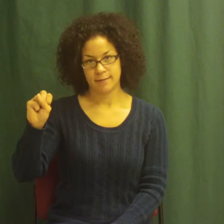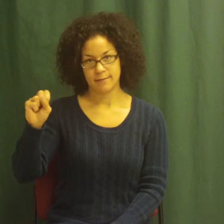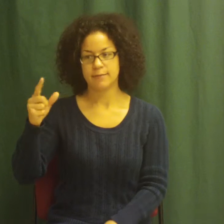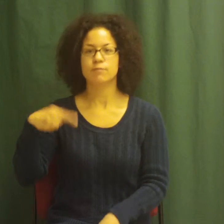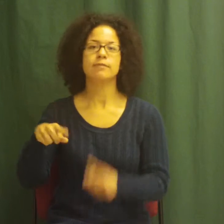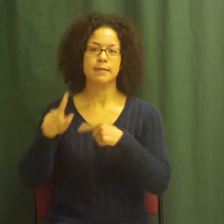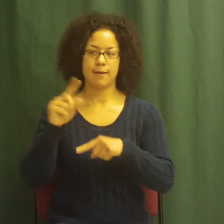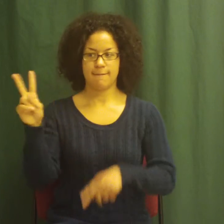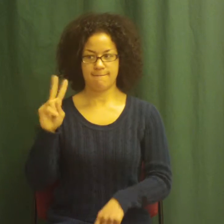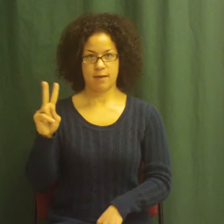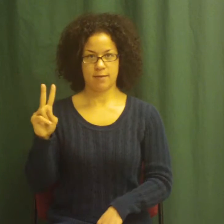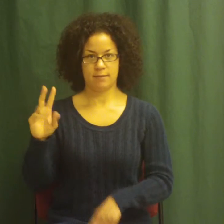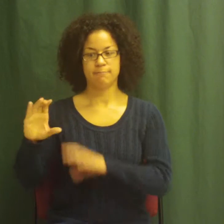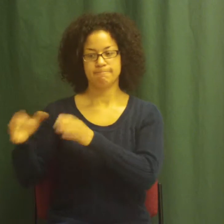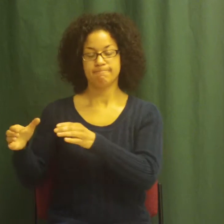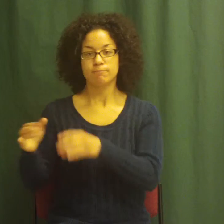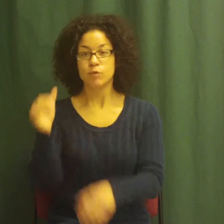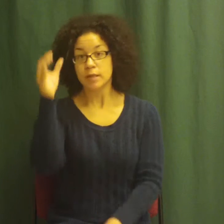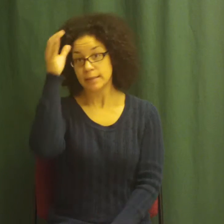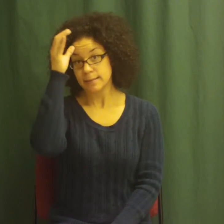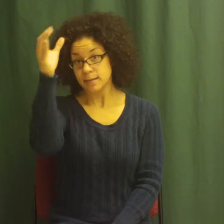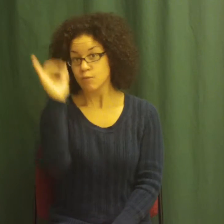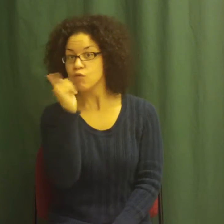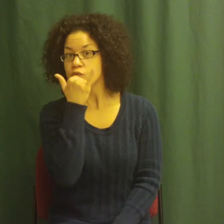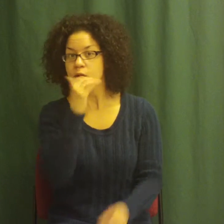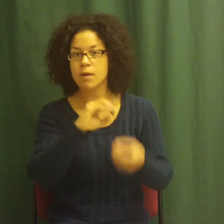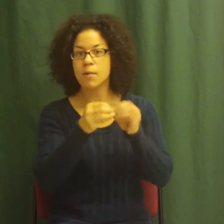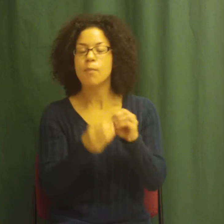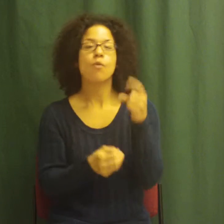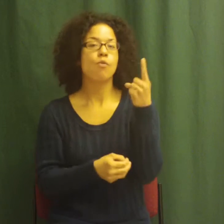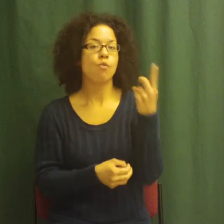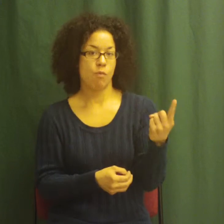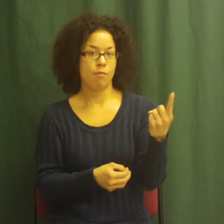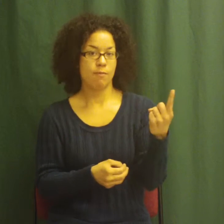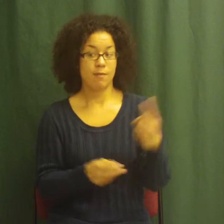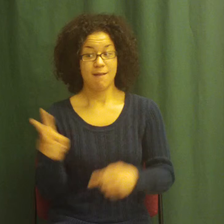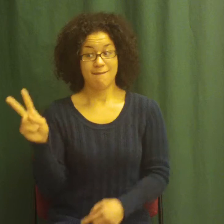Myth number 1. The Vikings wore helmets with horns.